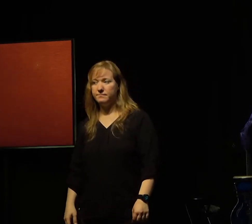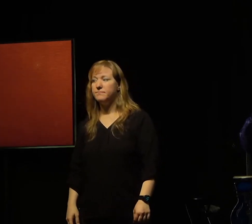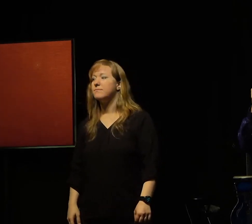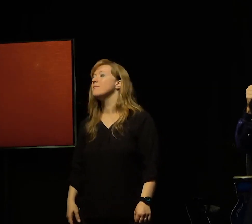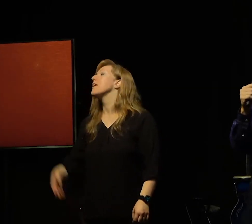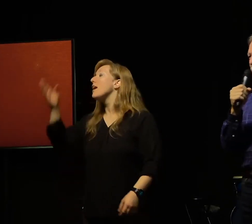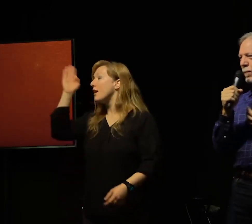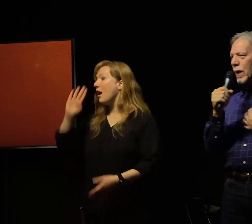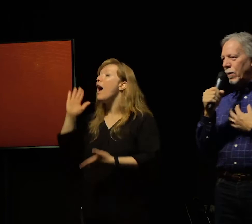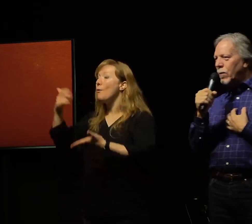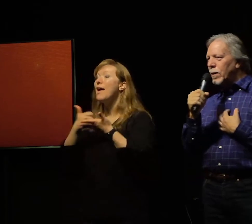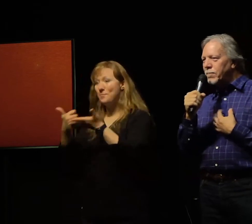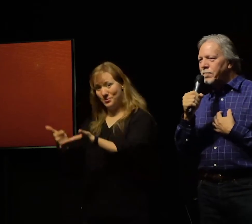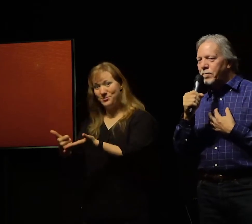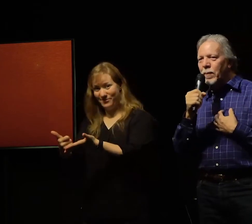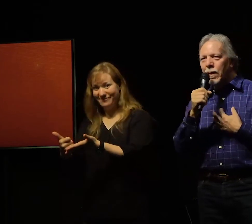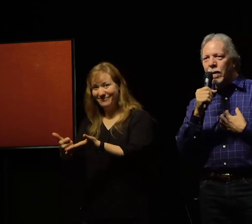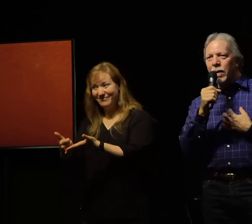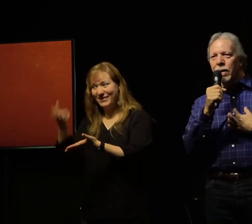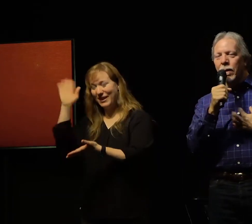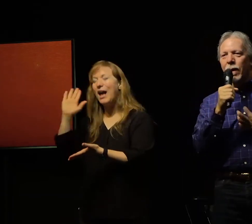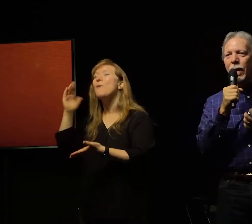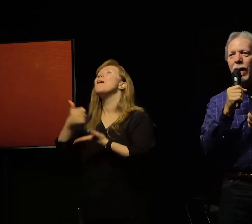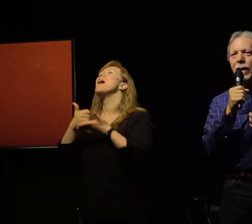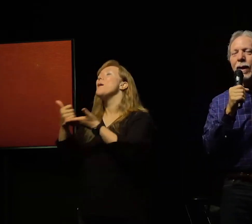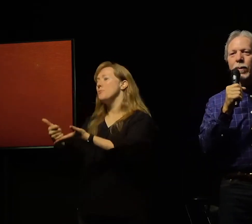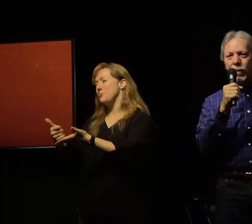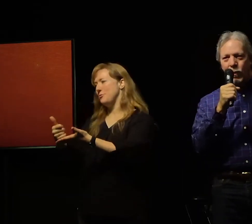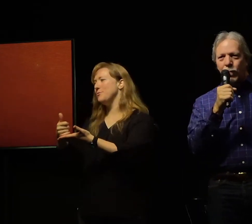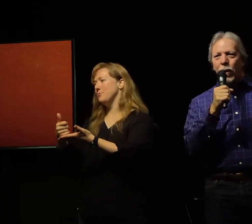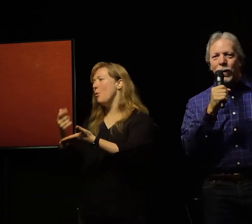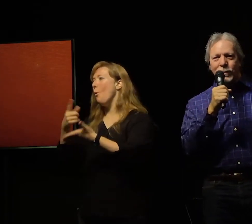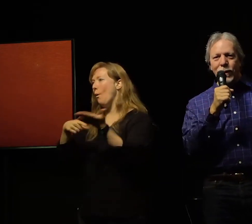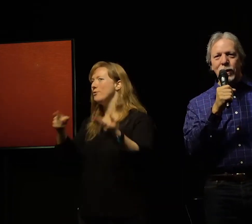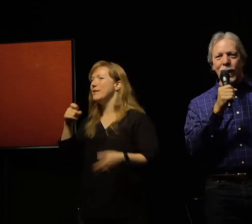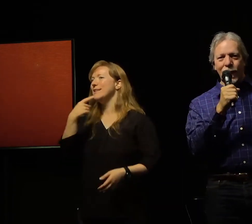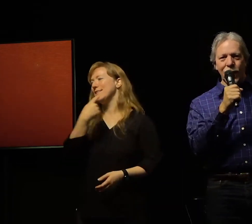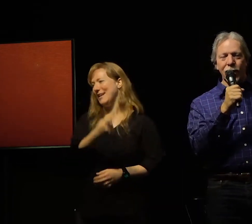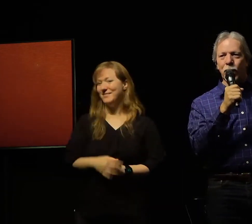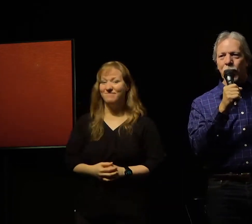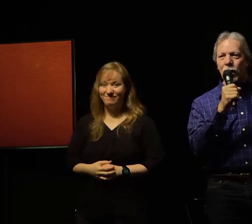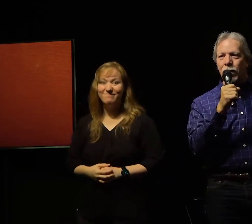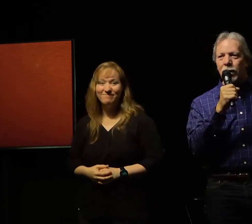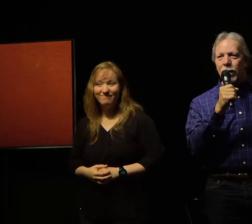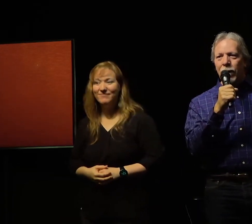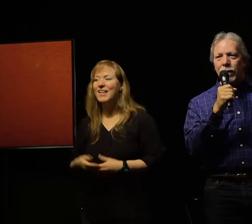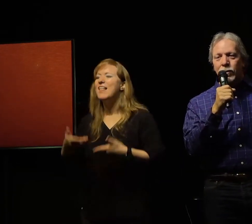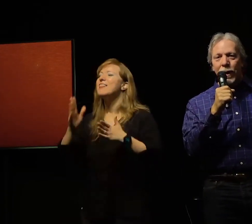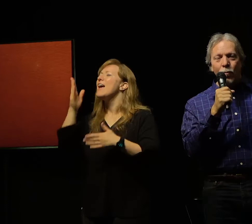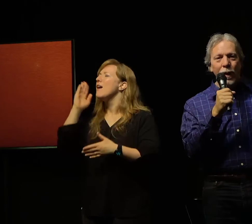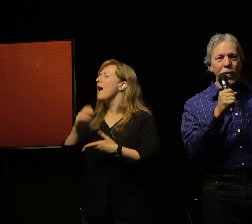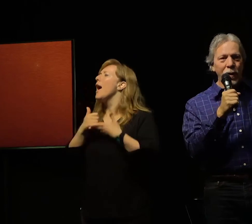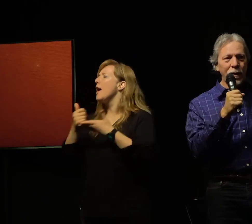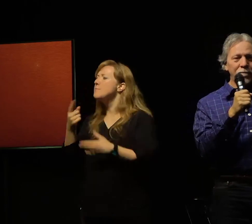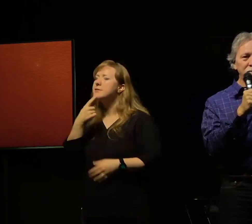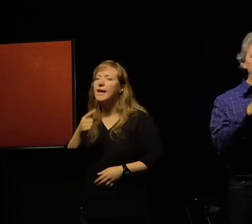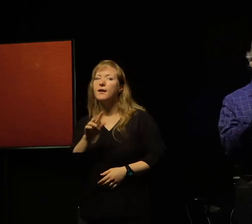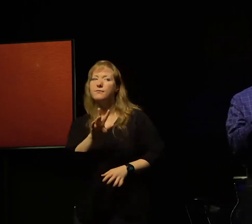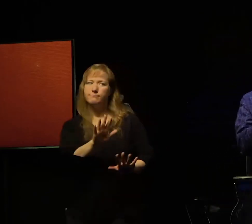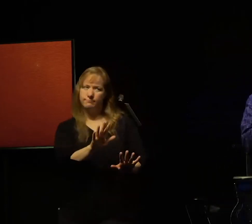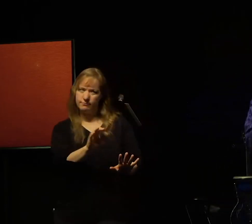He'll do it. He'll do it. Let him give you the boldness that you need to say, well,